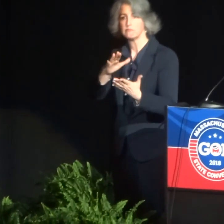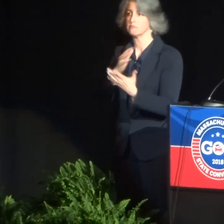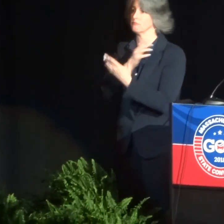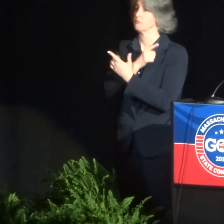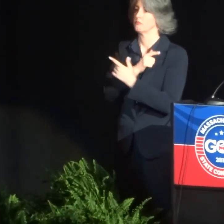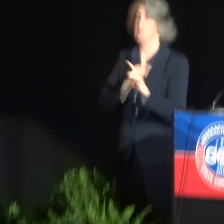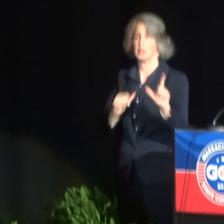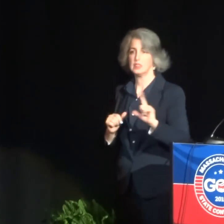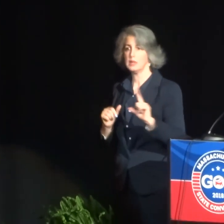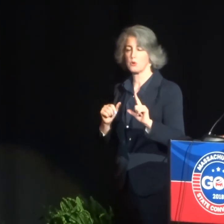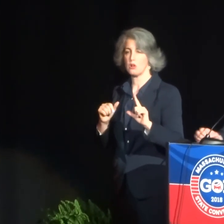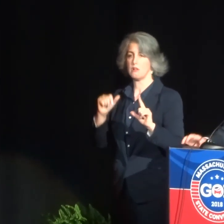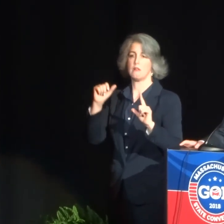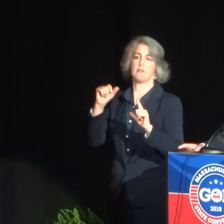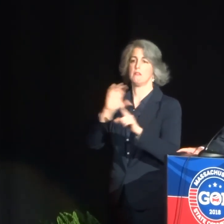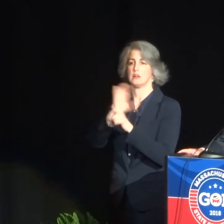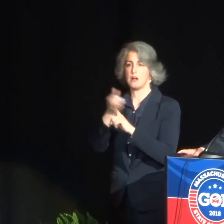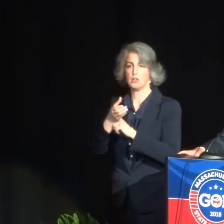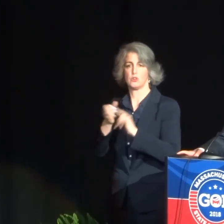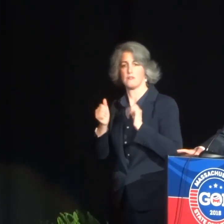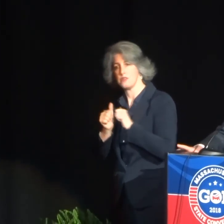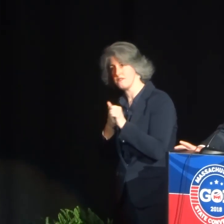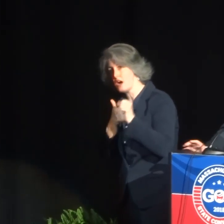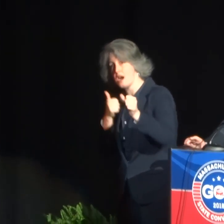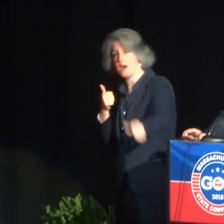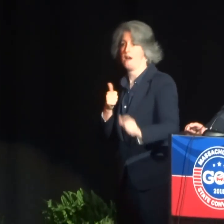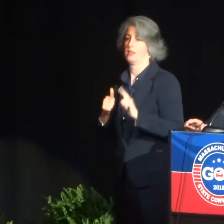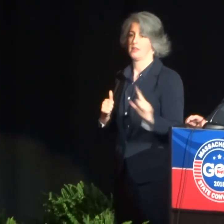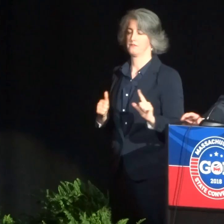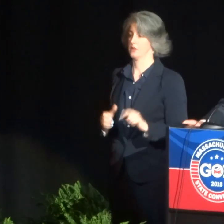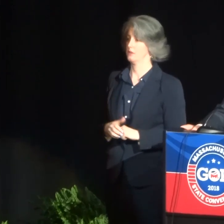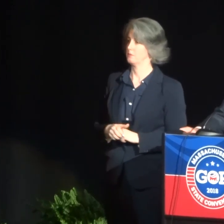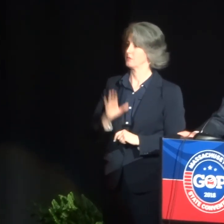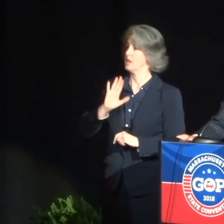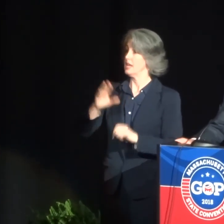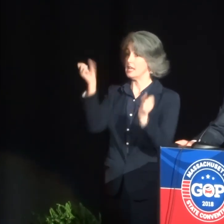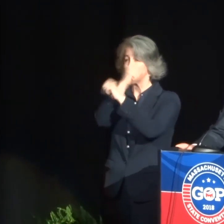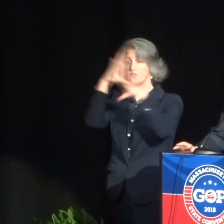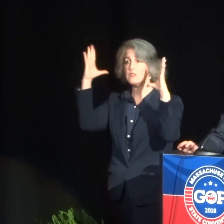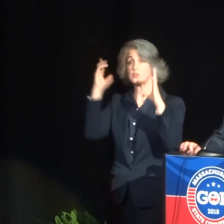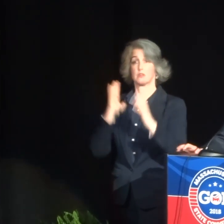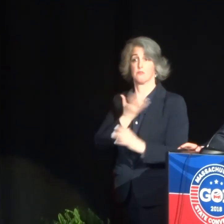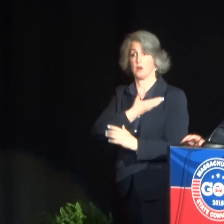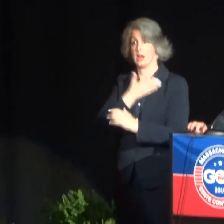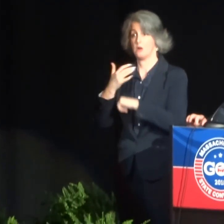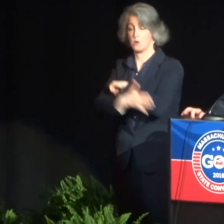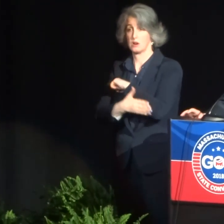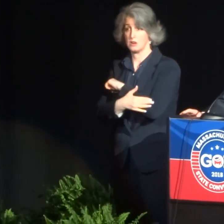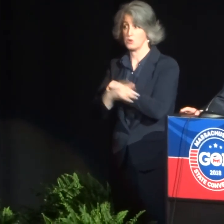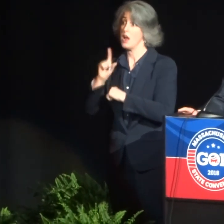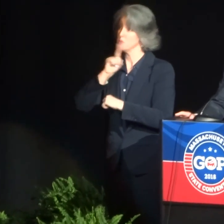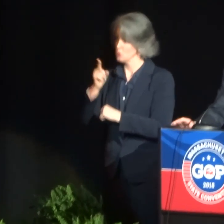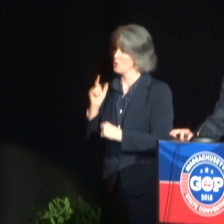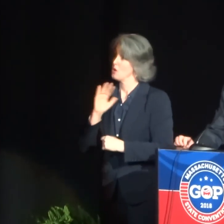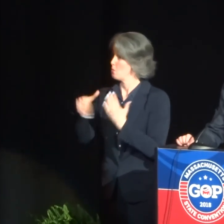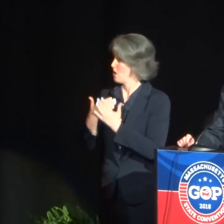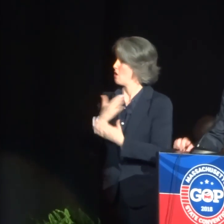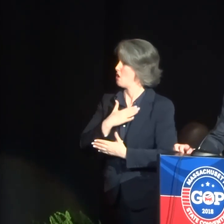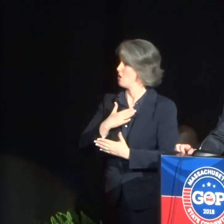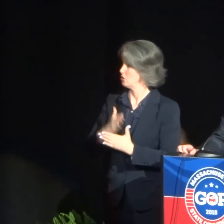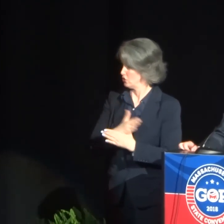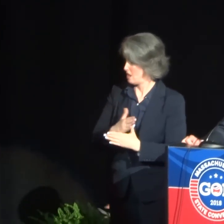and challenging the culture of the far left. His noble vision for our country, which I'm sure we all share, is